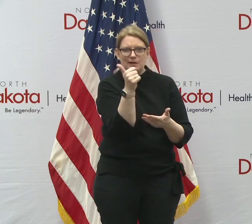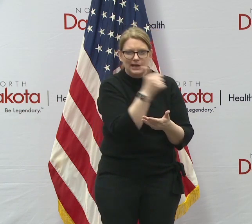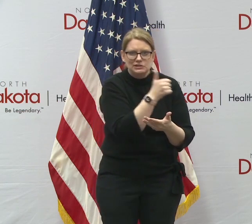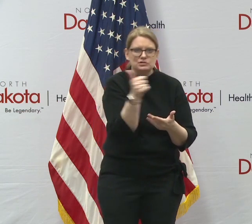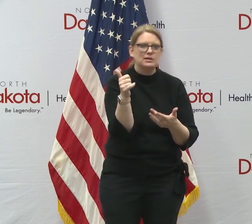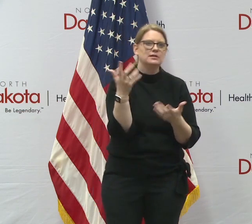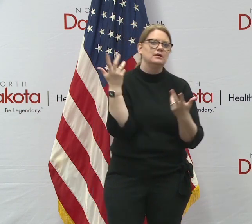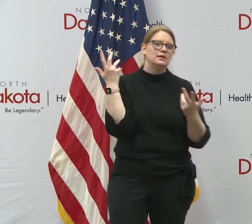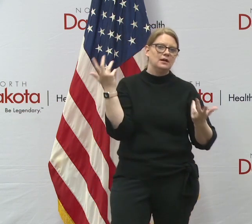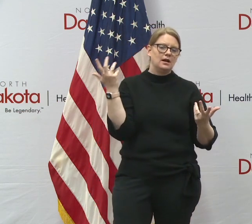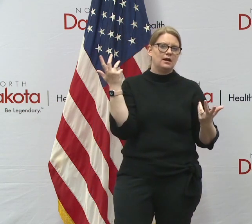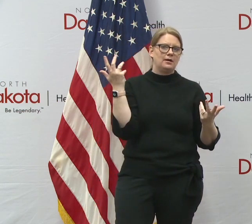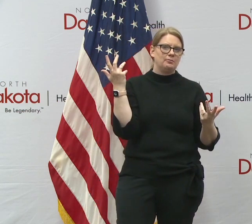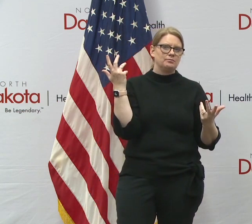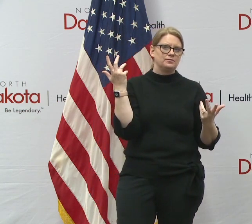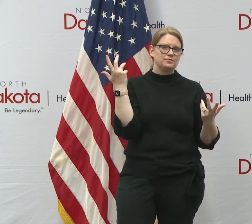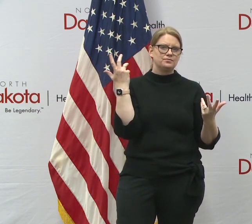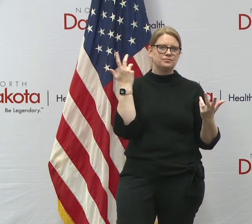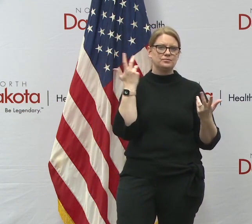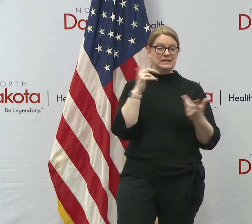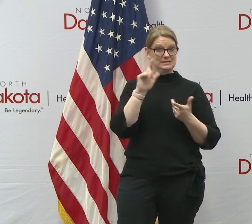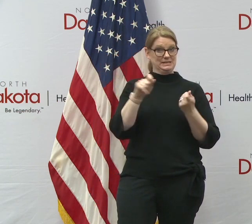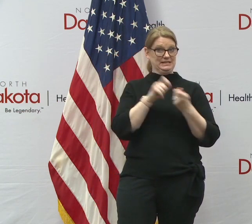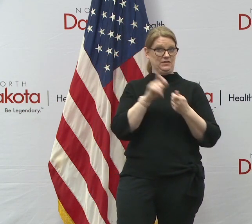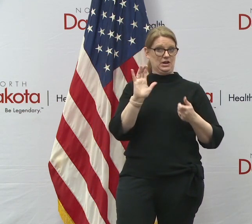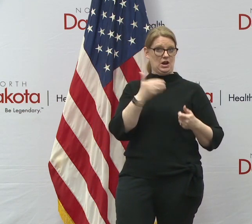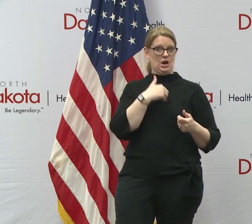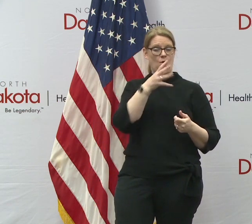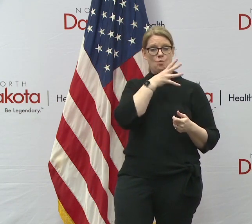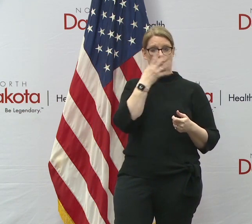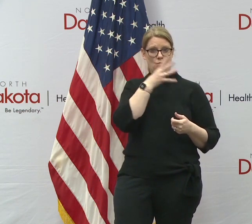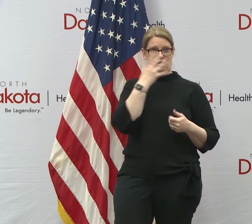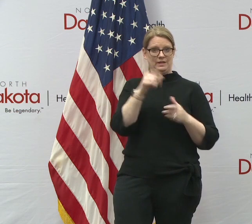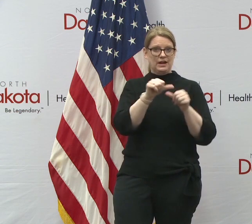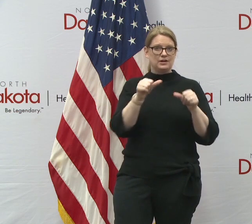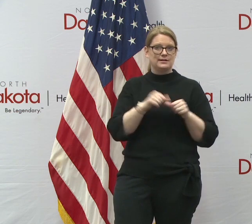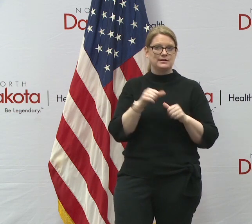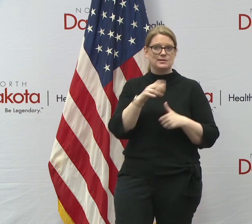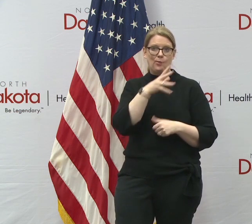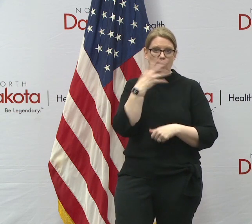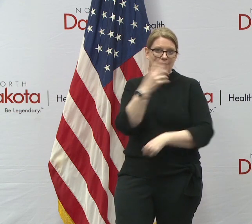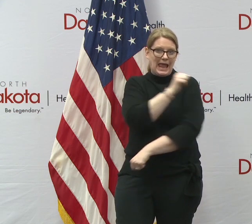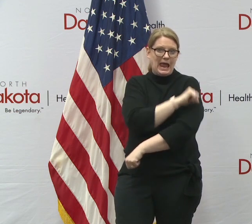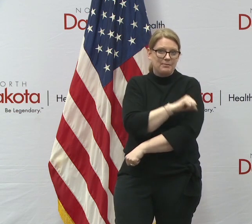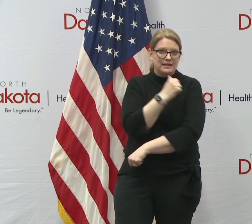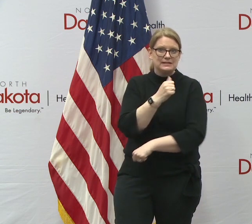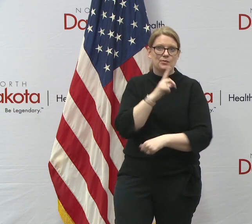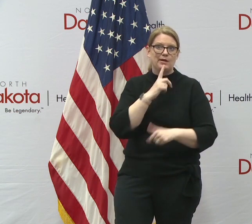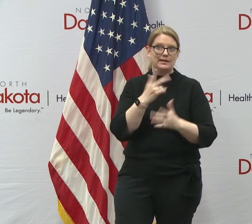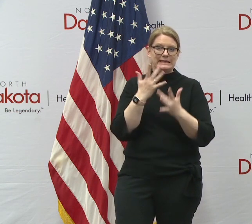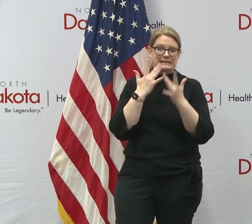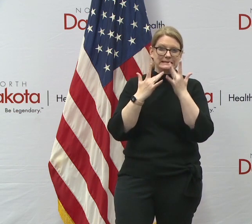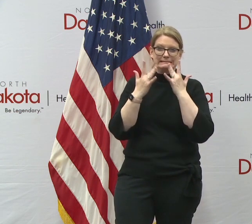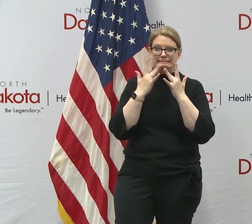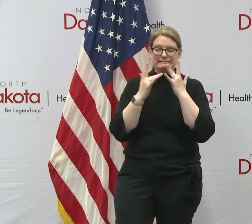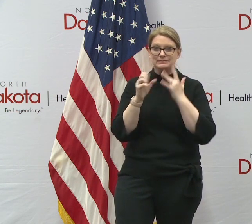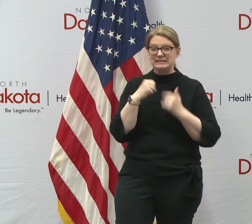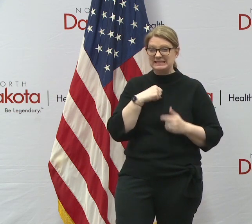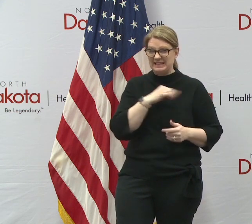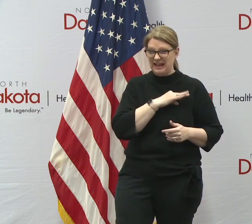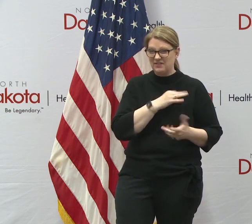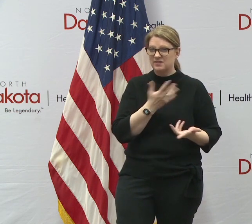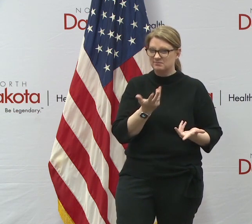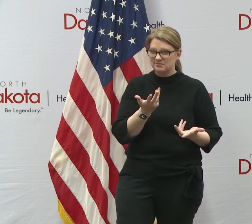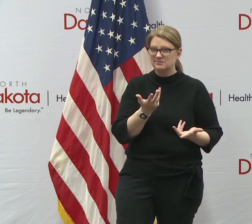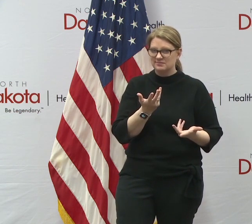We know that already, particularly in our rural areas, rural ambulances are really thin on staff. And so I think that